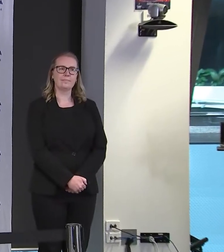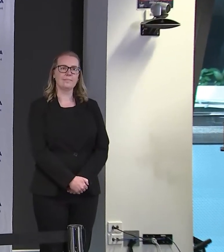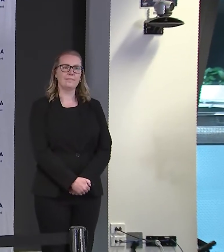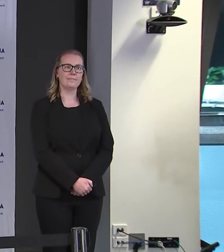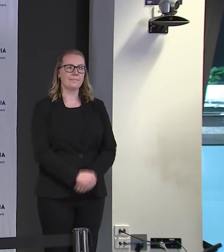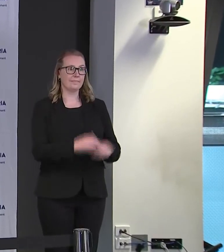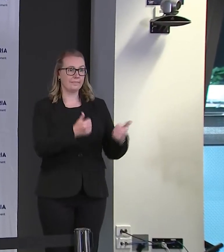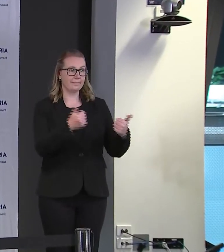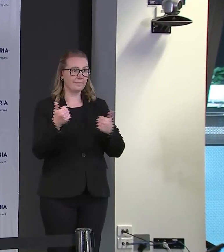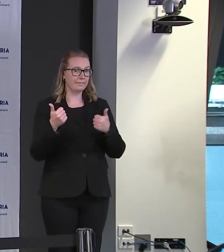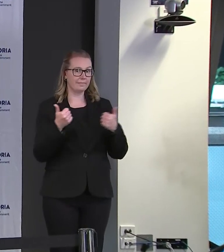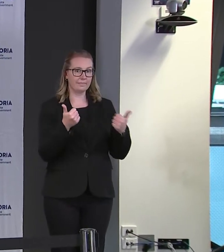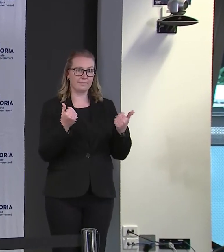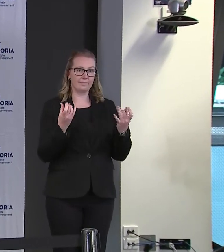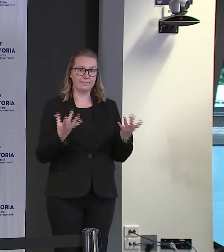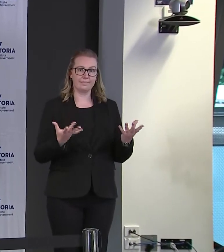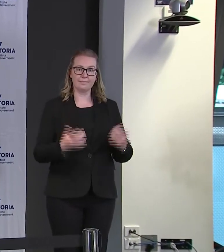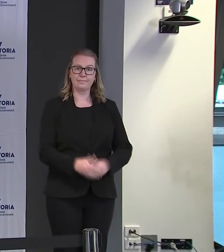All good?